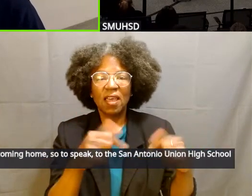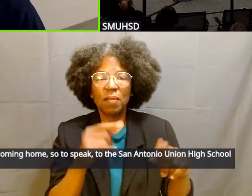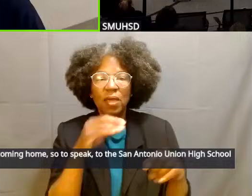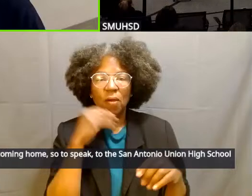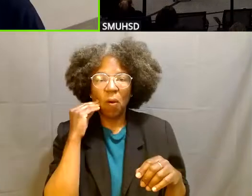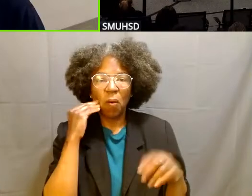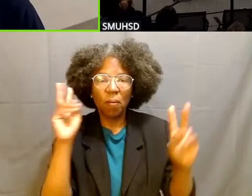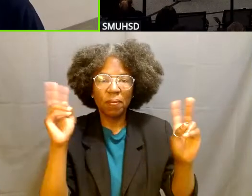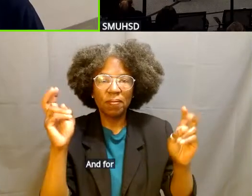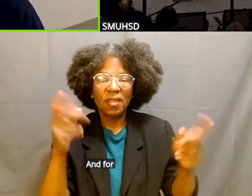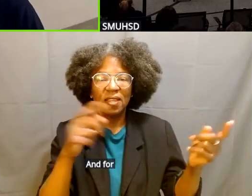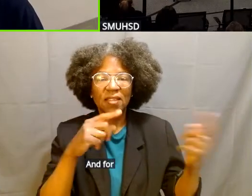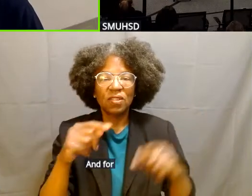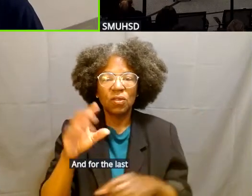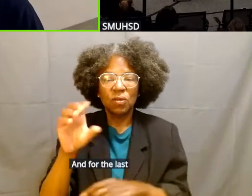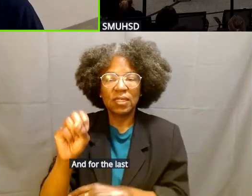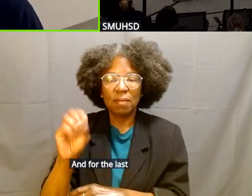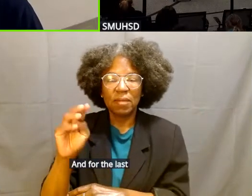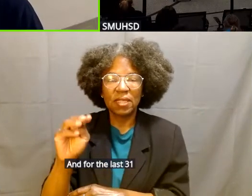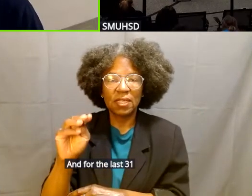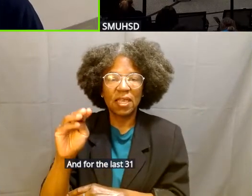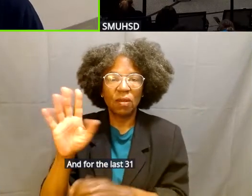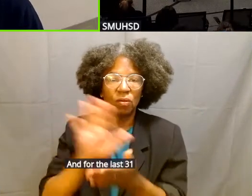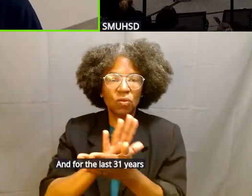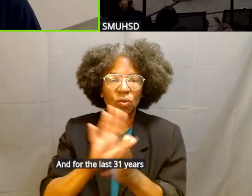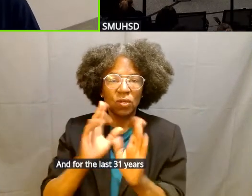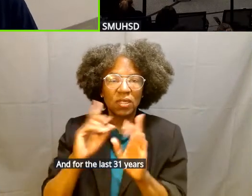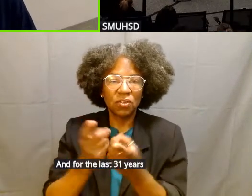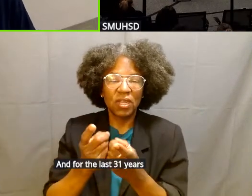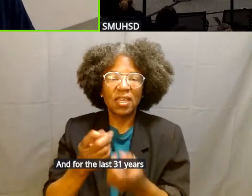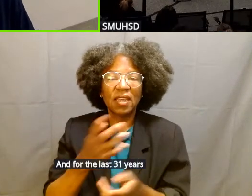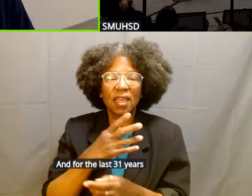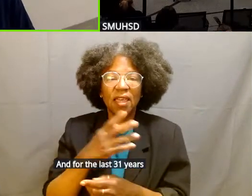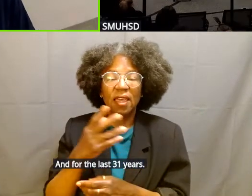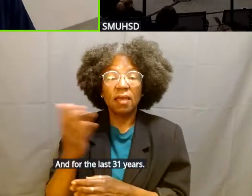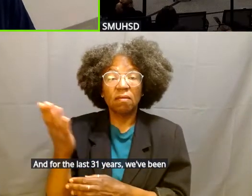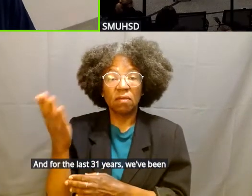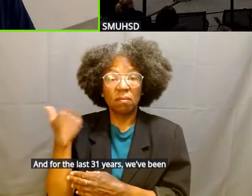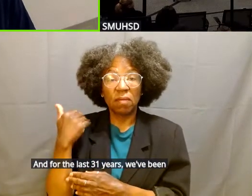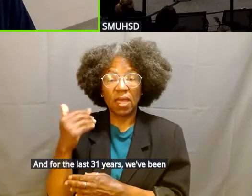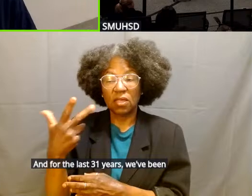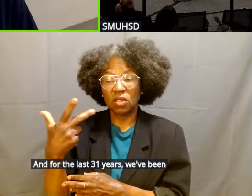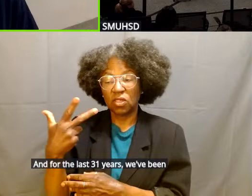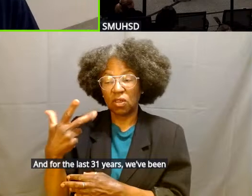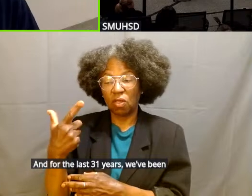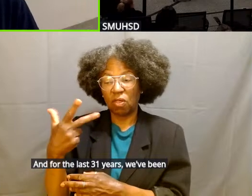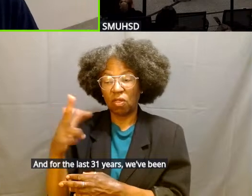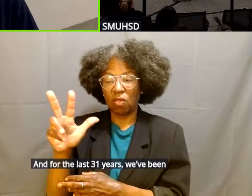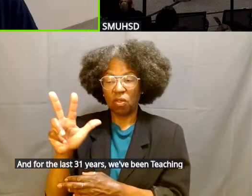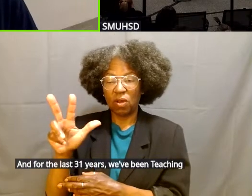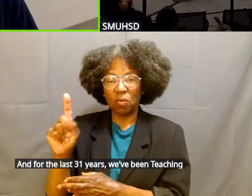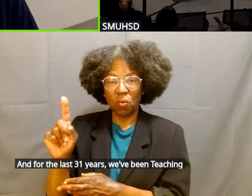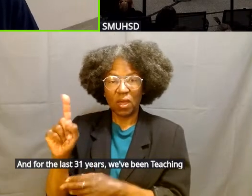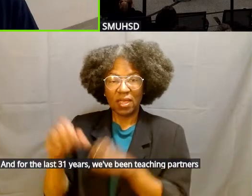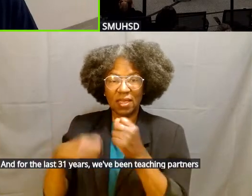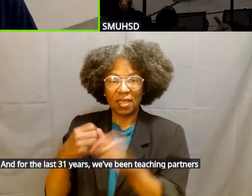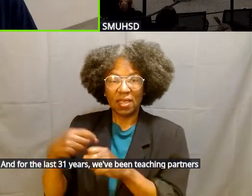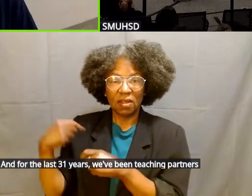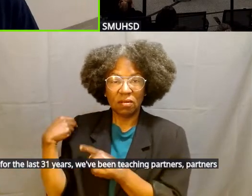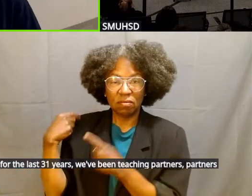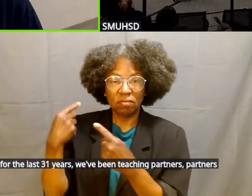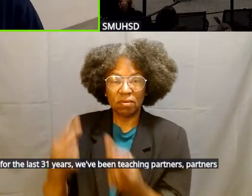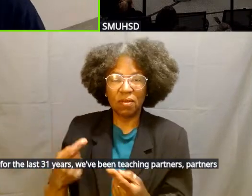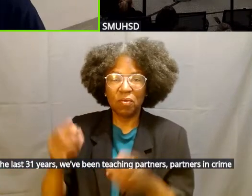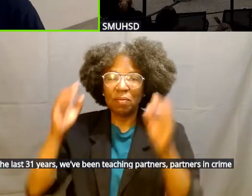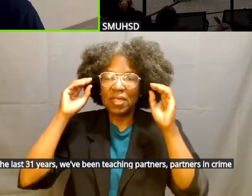And for the last 31 years, we've been teaching partners in crime, so to